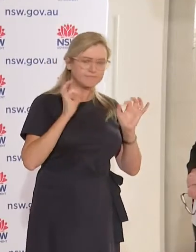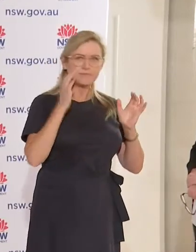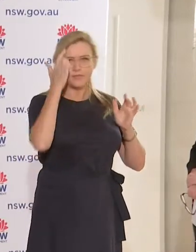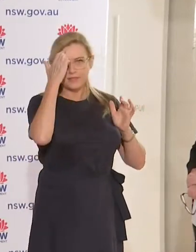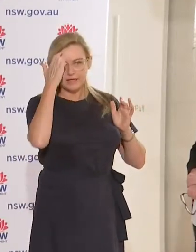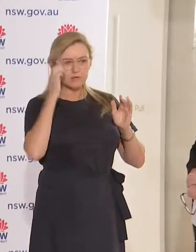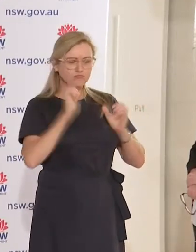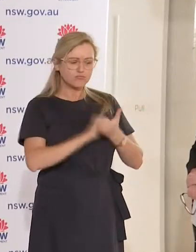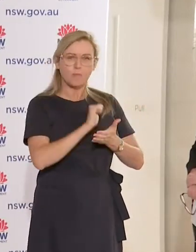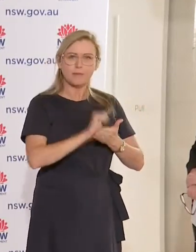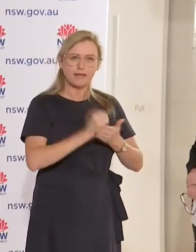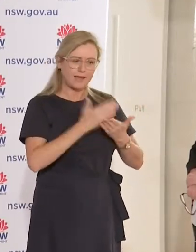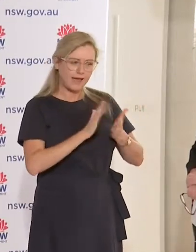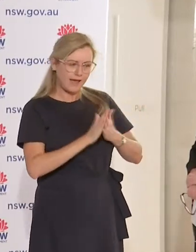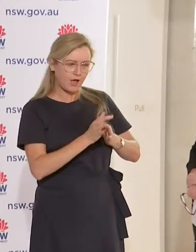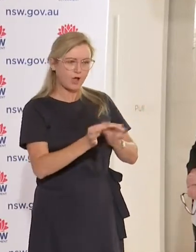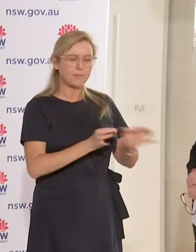government.